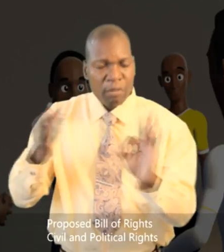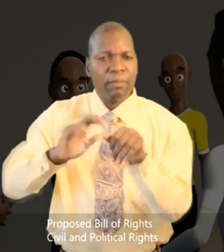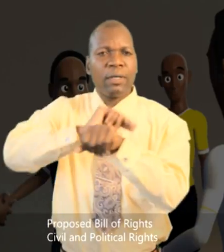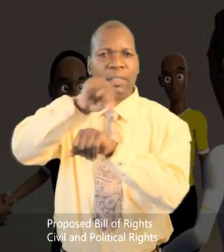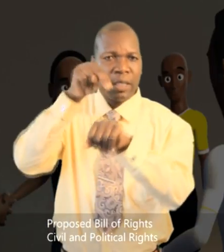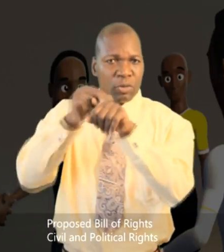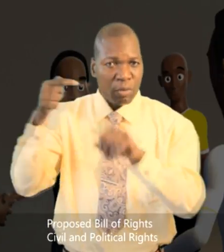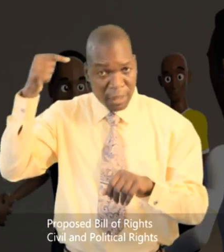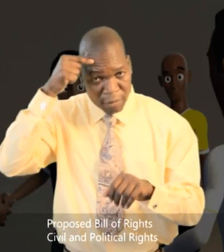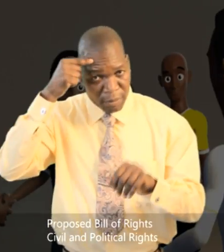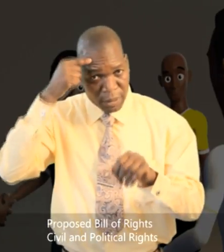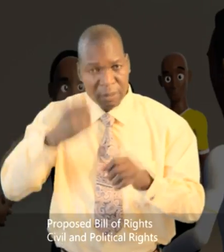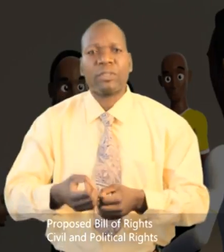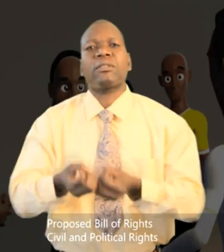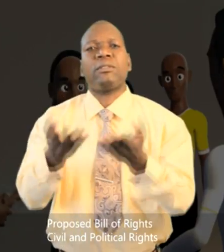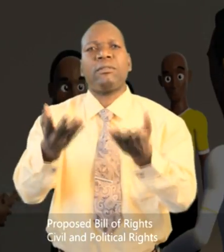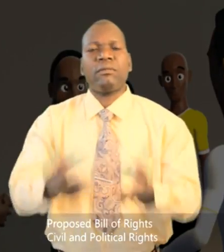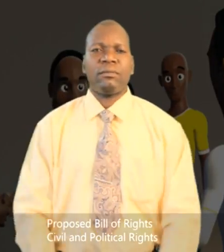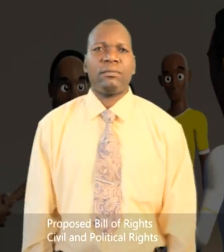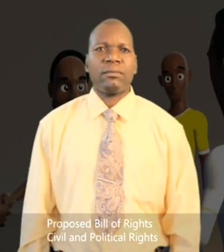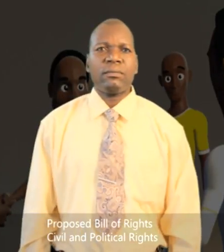Proposed Bill of Rights, Civil and Political Rights.